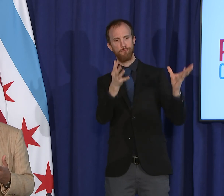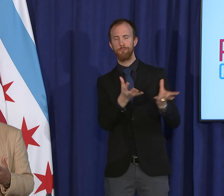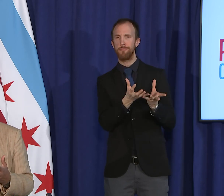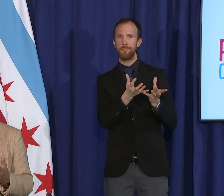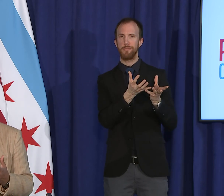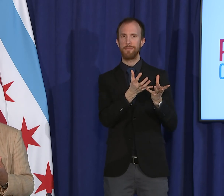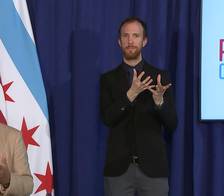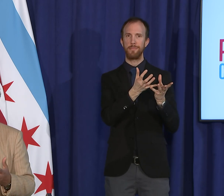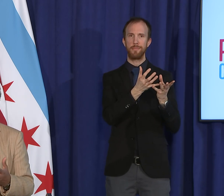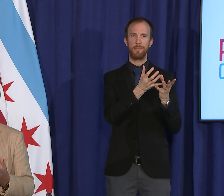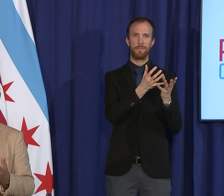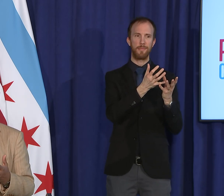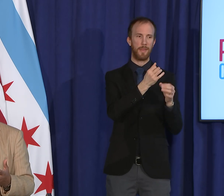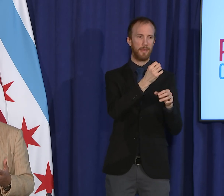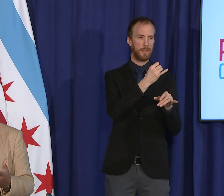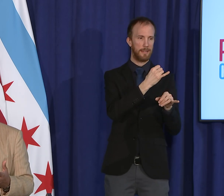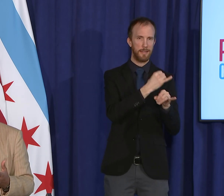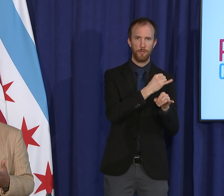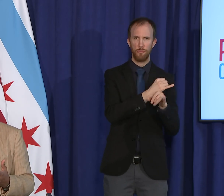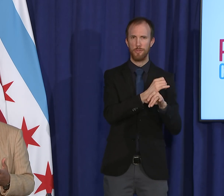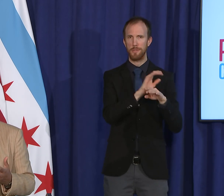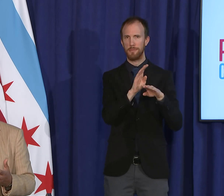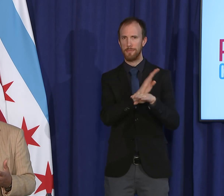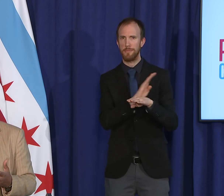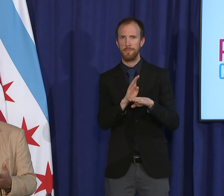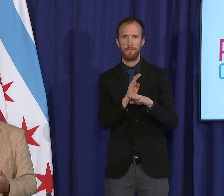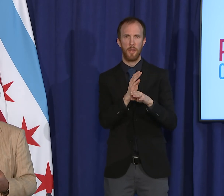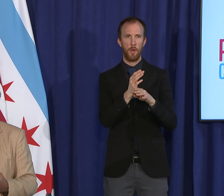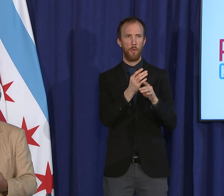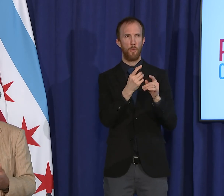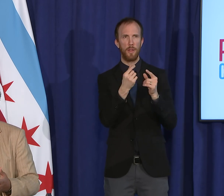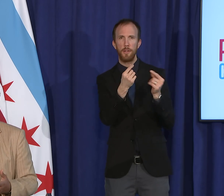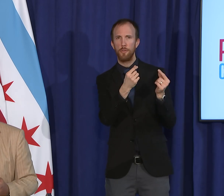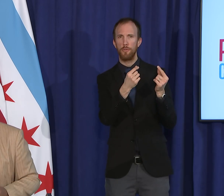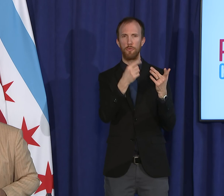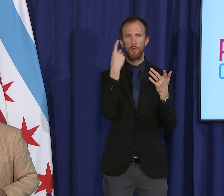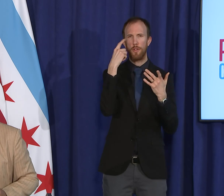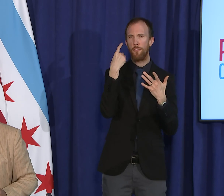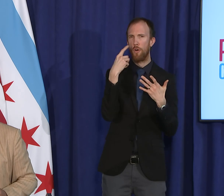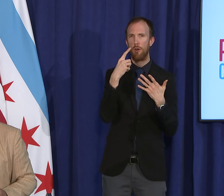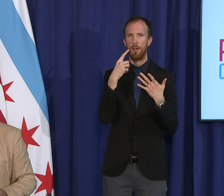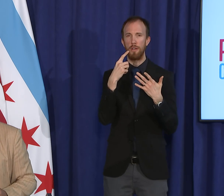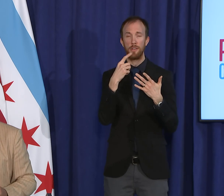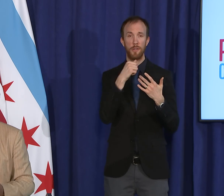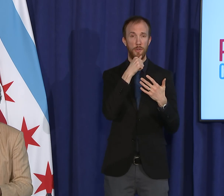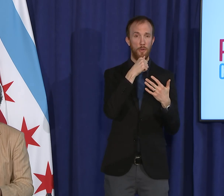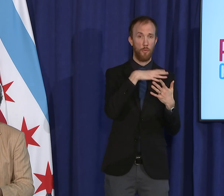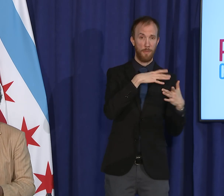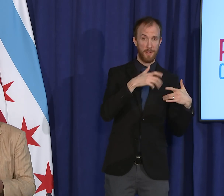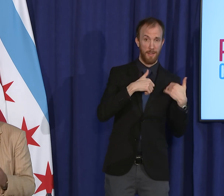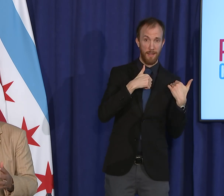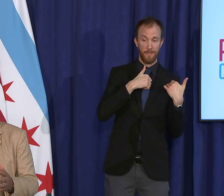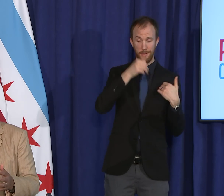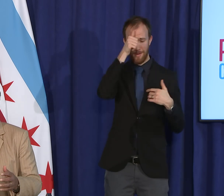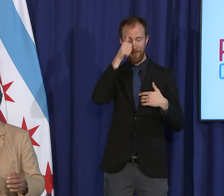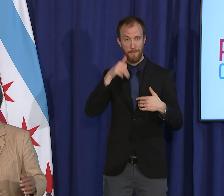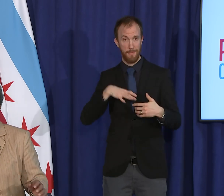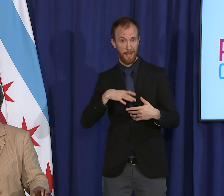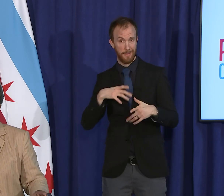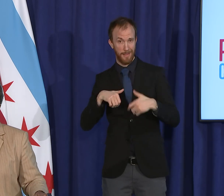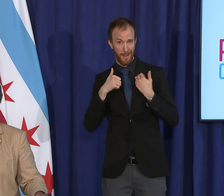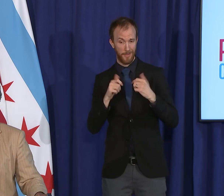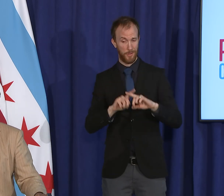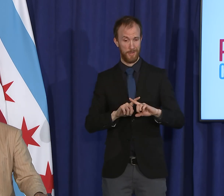culture and structures are, because women live a different life in this country than men do. And I don't want to make